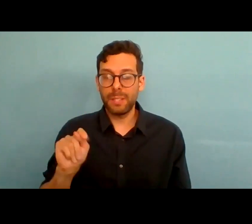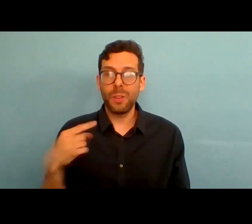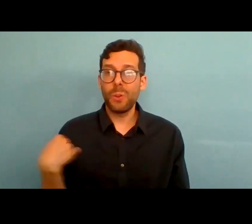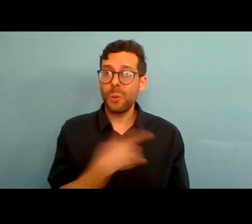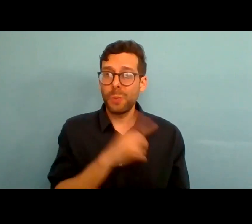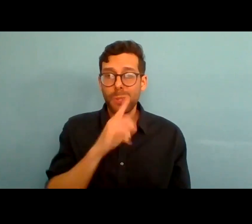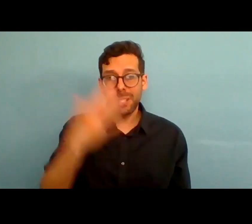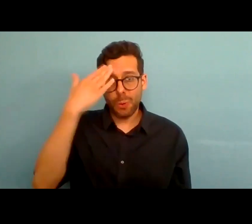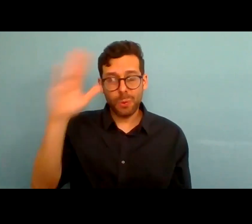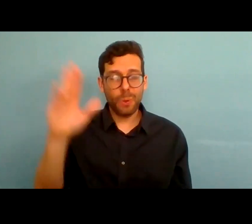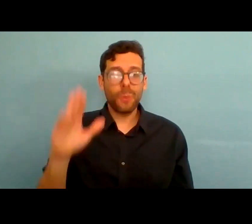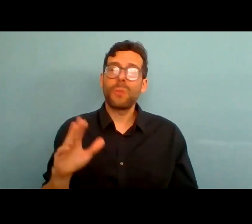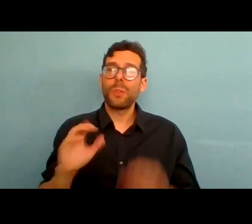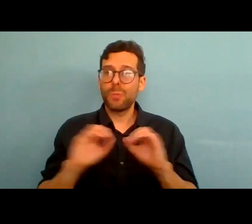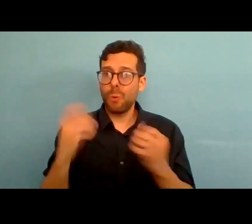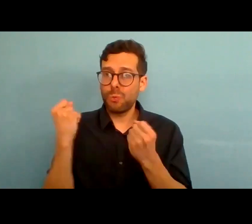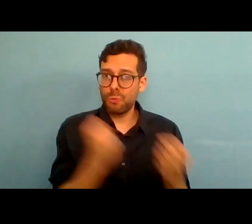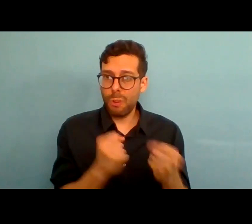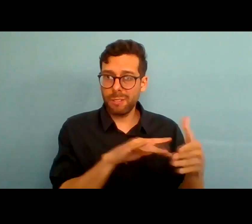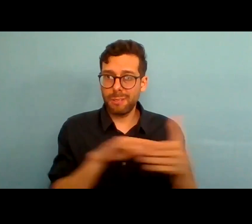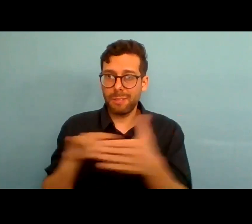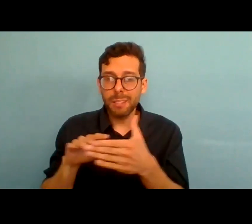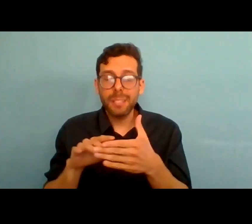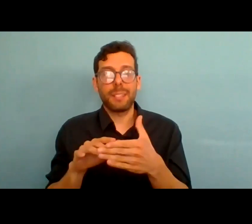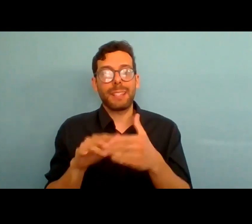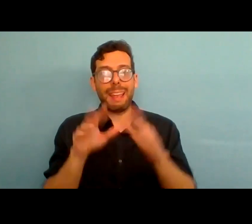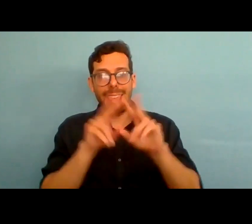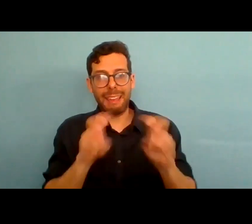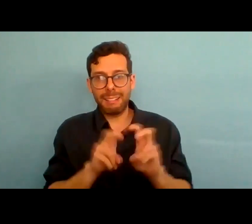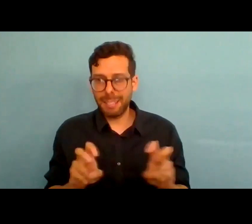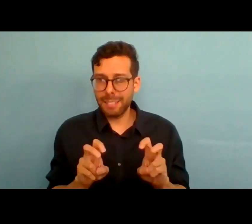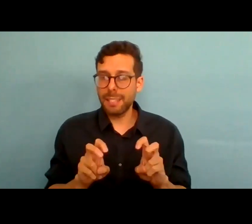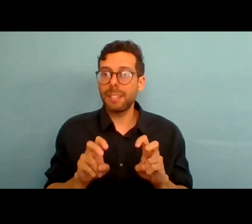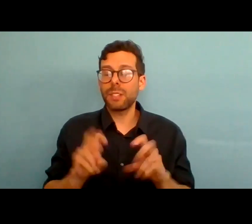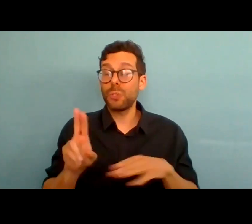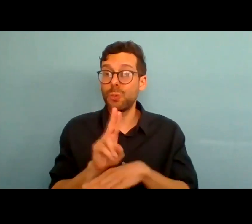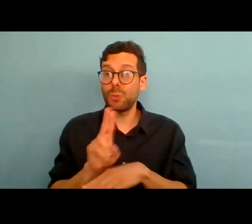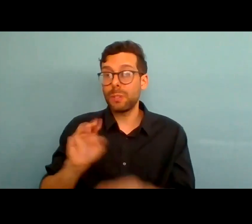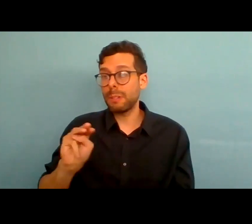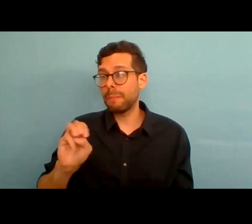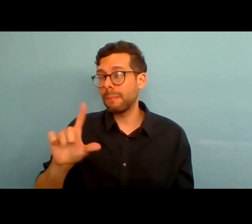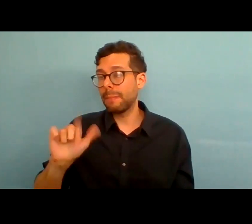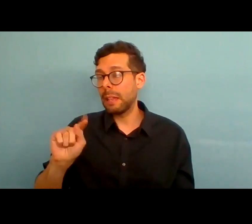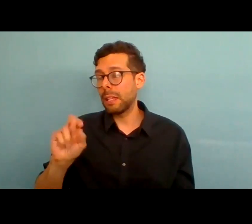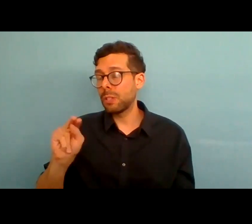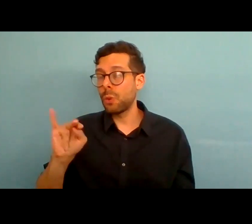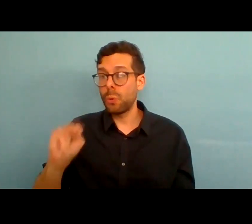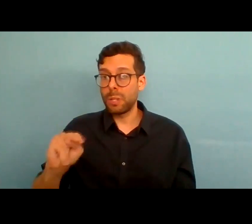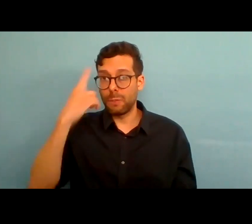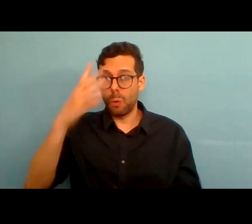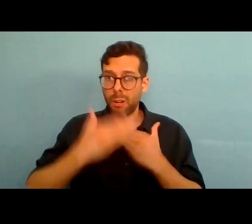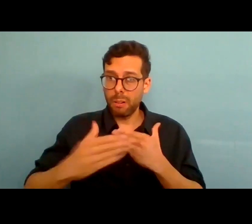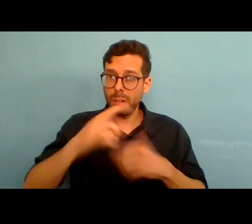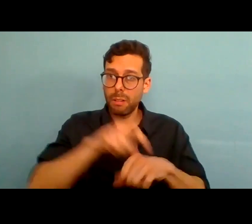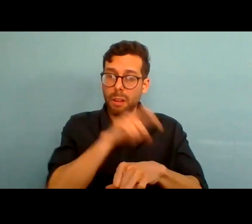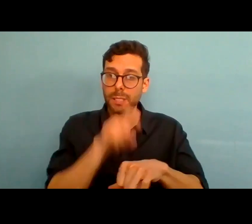the use of melatonin over time. Yes, there have been some studies, but have they had the rigor that the FDA requires to